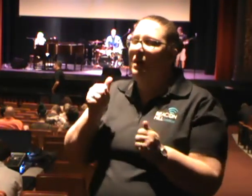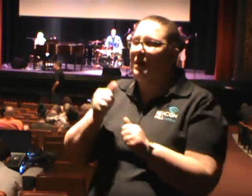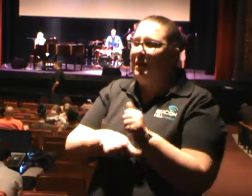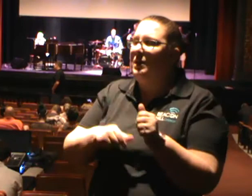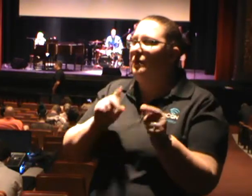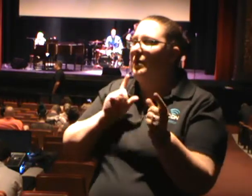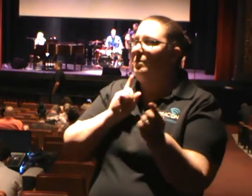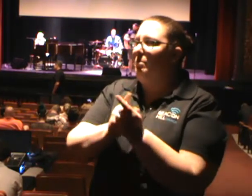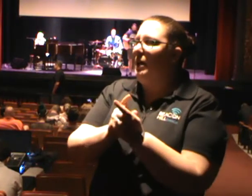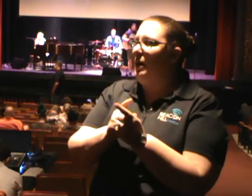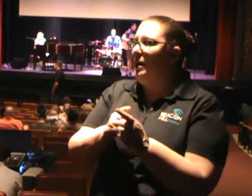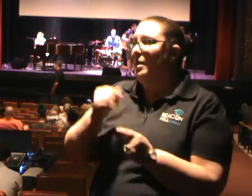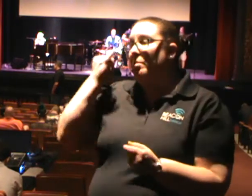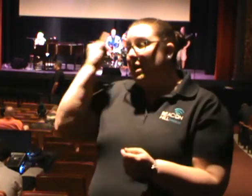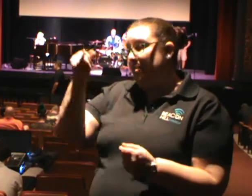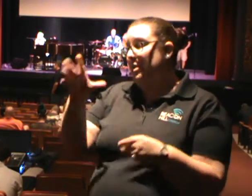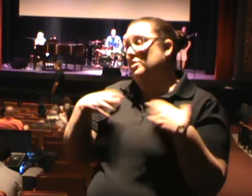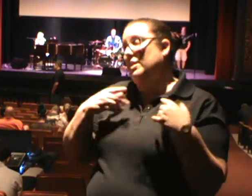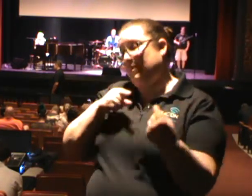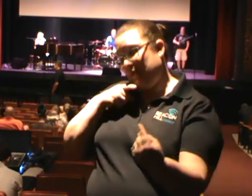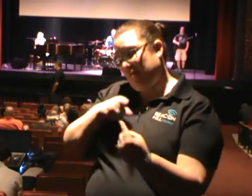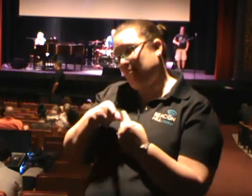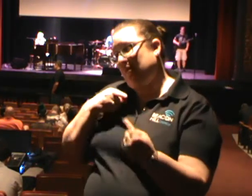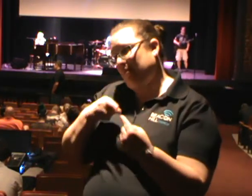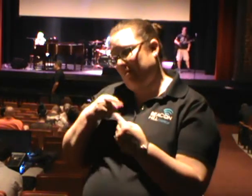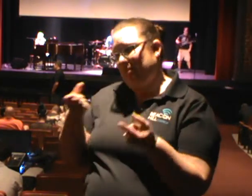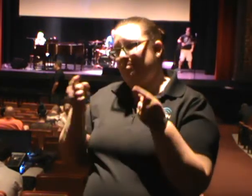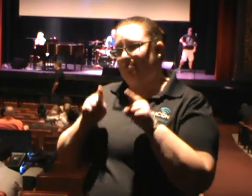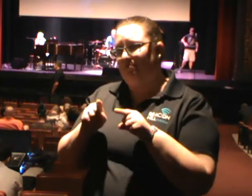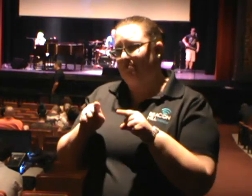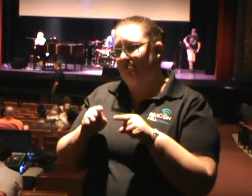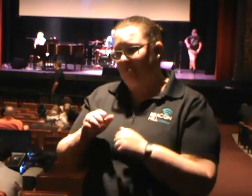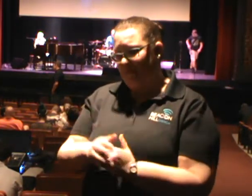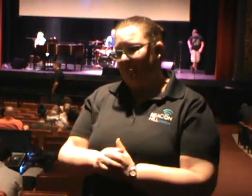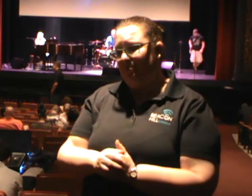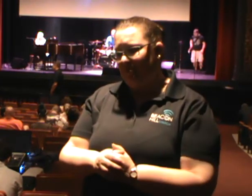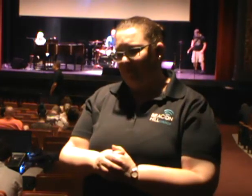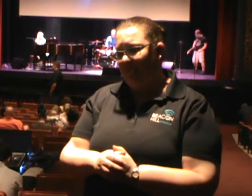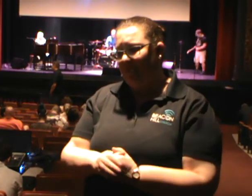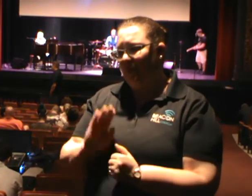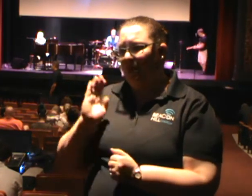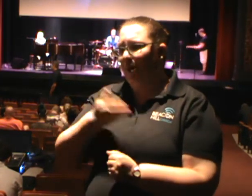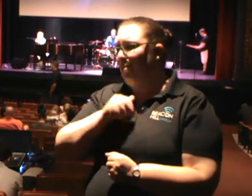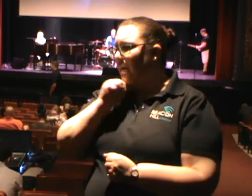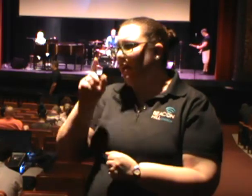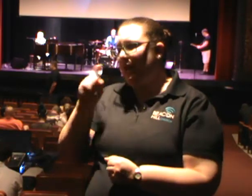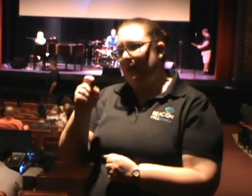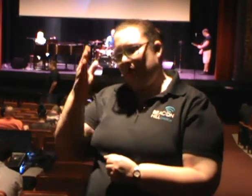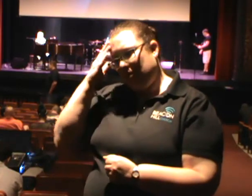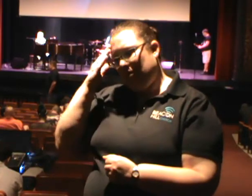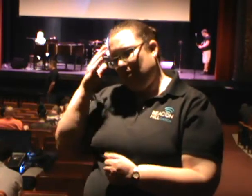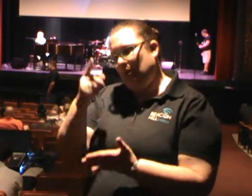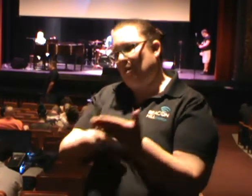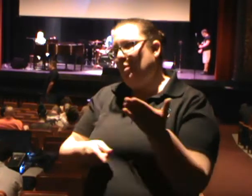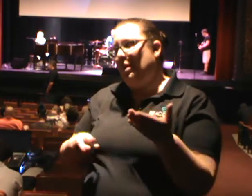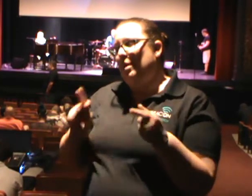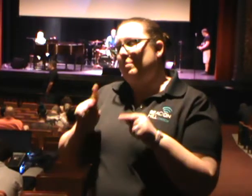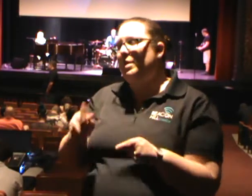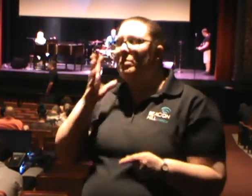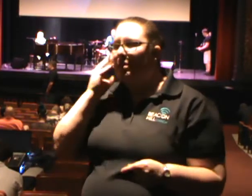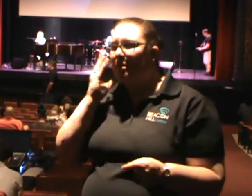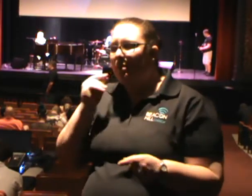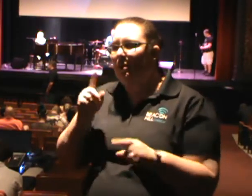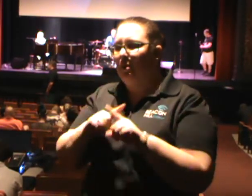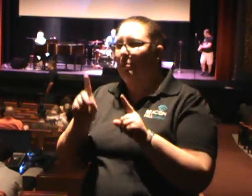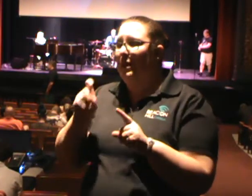but I imagine they've got some struggles going on in their lives. Lord, we don't need to know what what people are going through, but we need to lay it down at the altar and